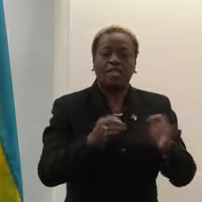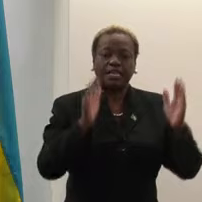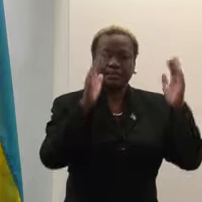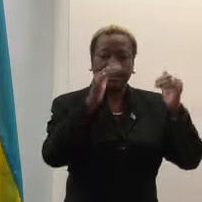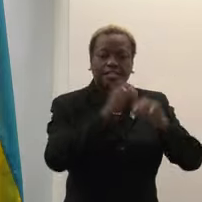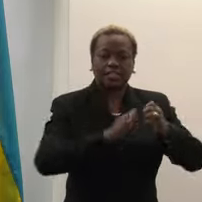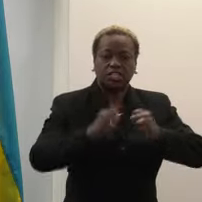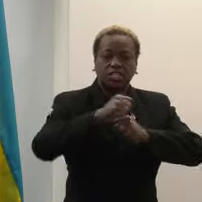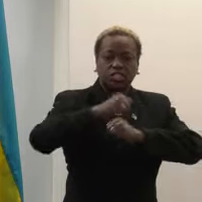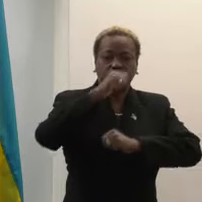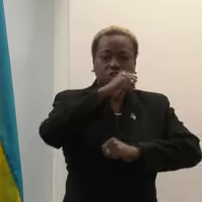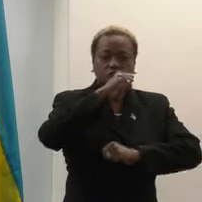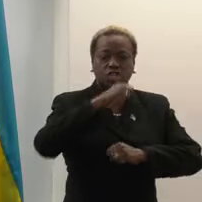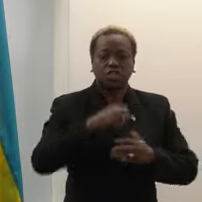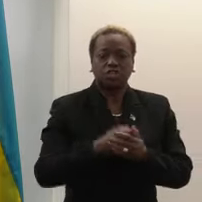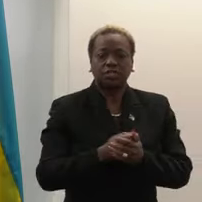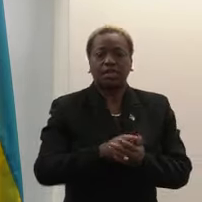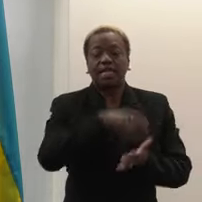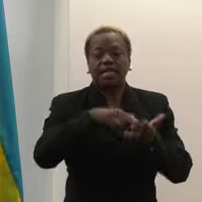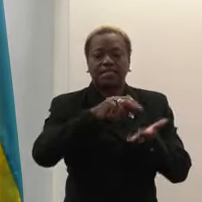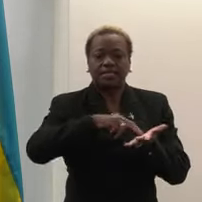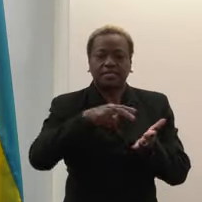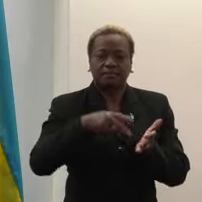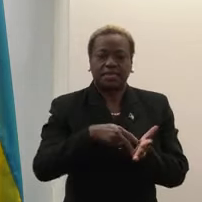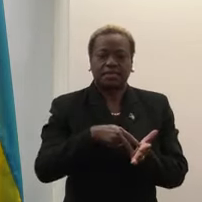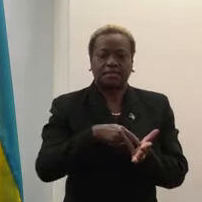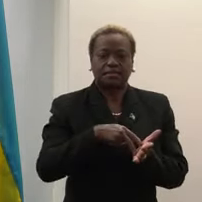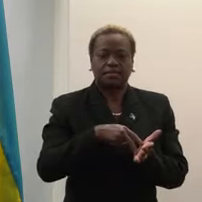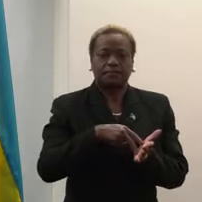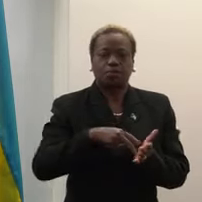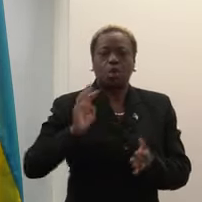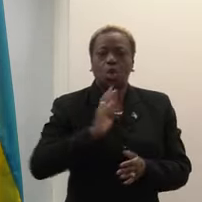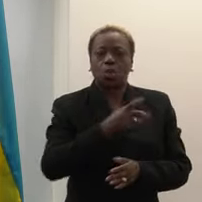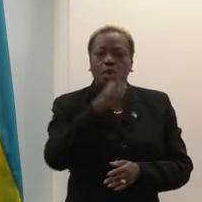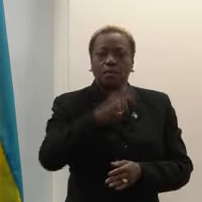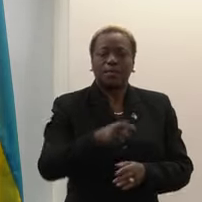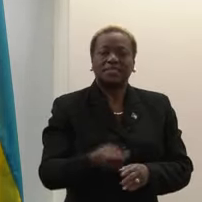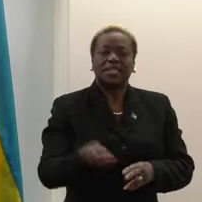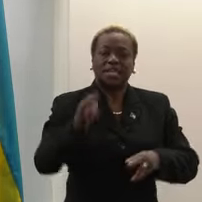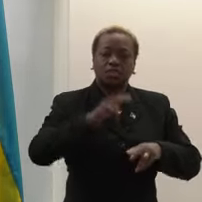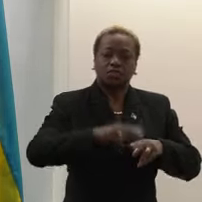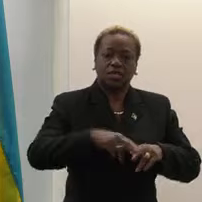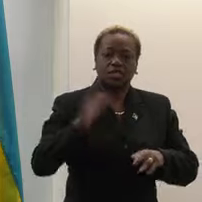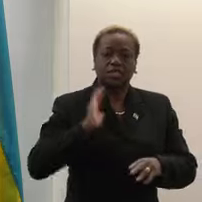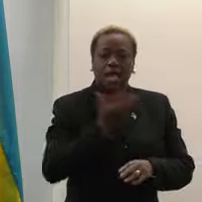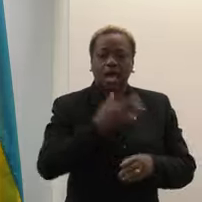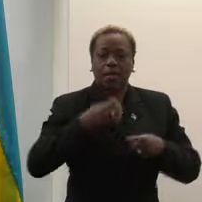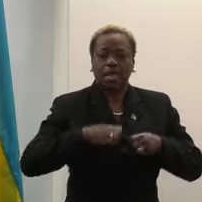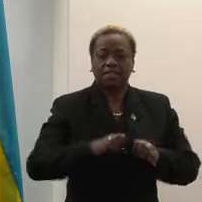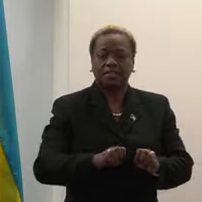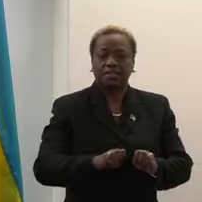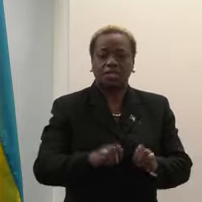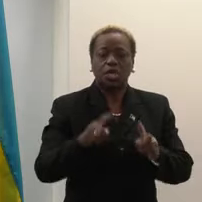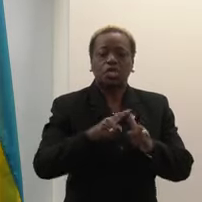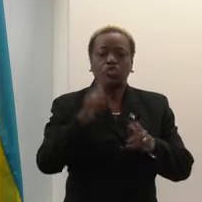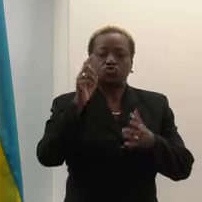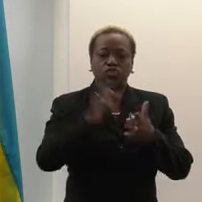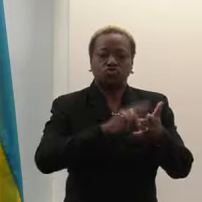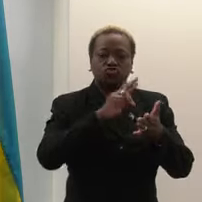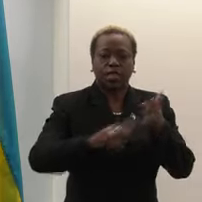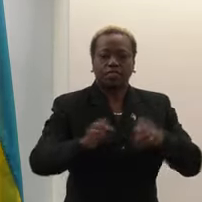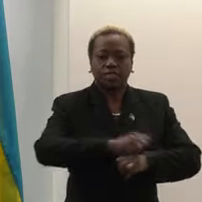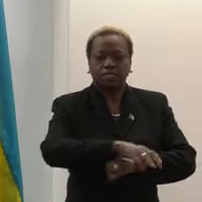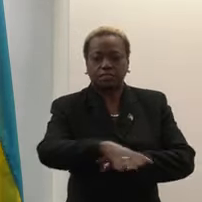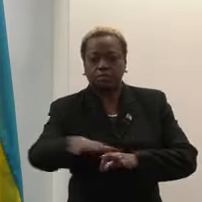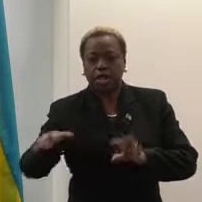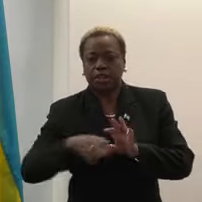surge. This means we must increase our efforts to restrict the spread of this